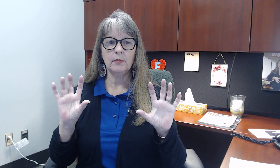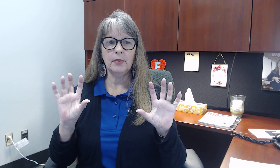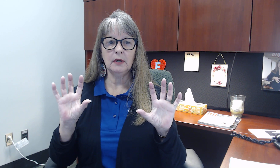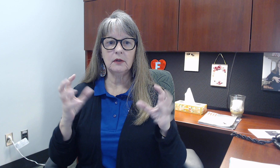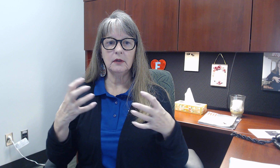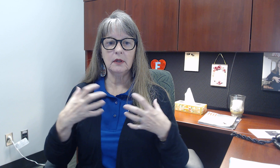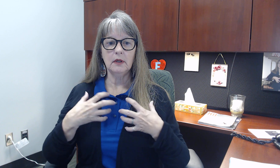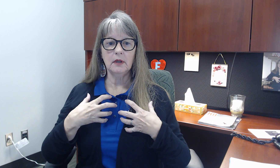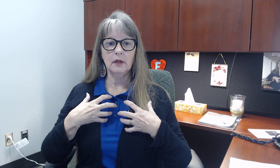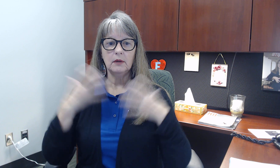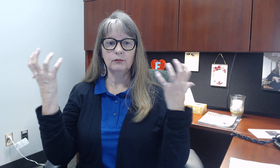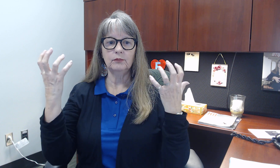bent.